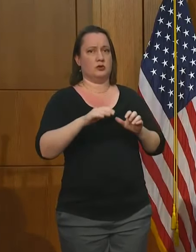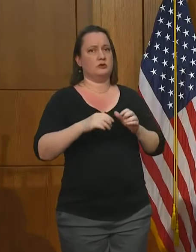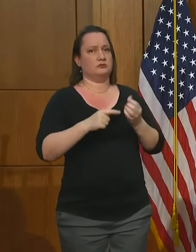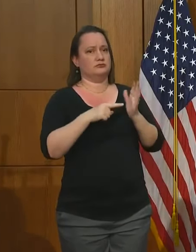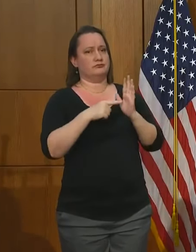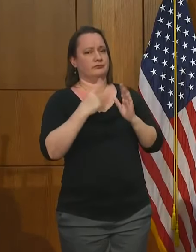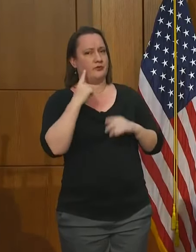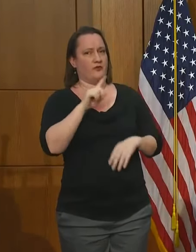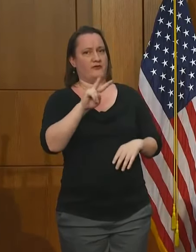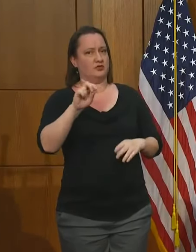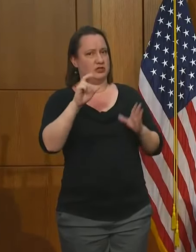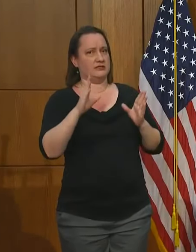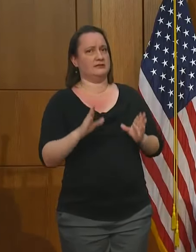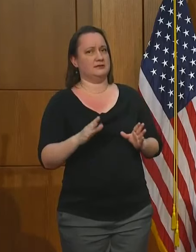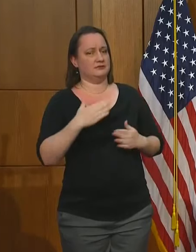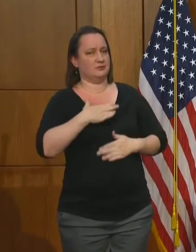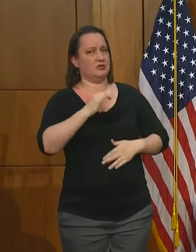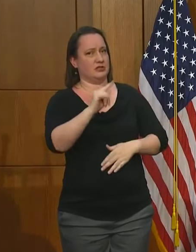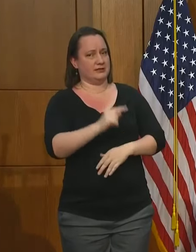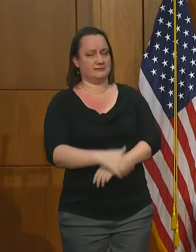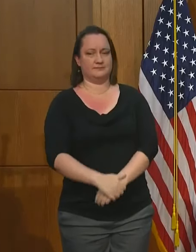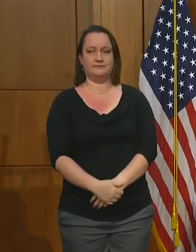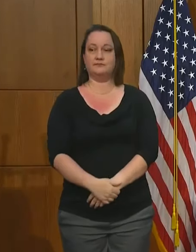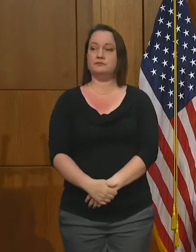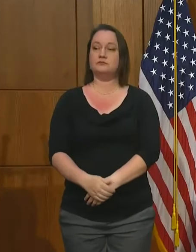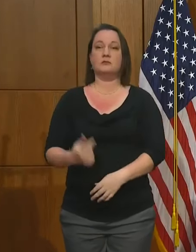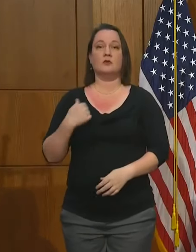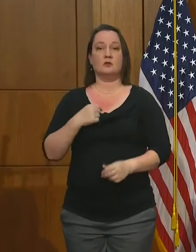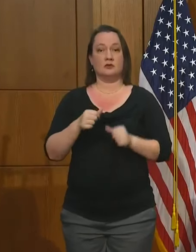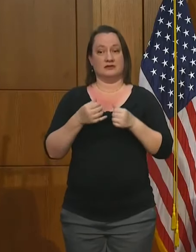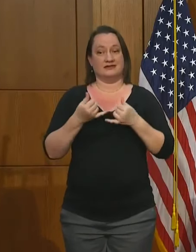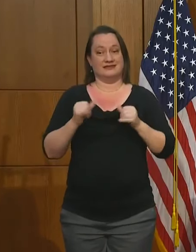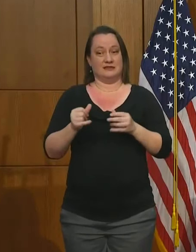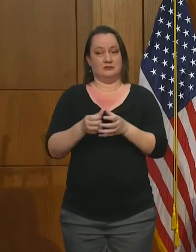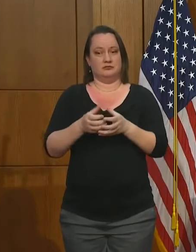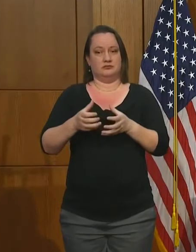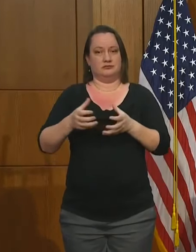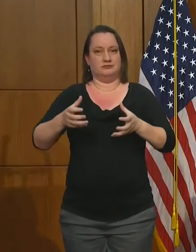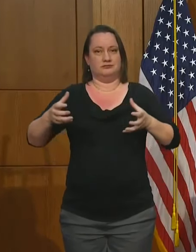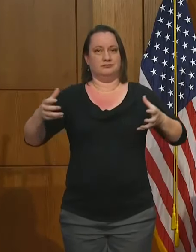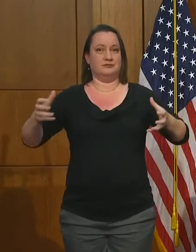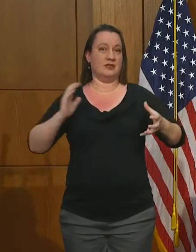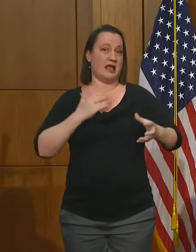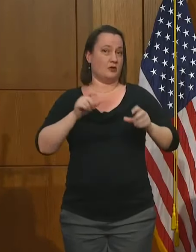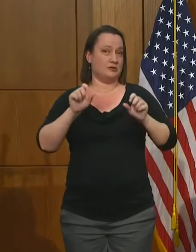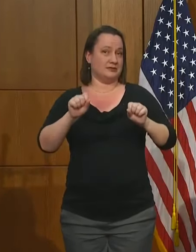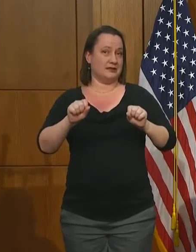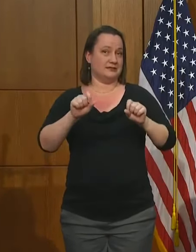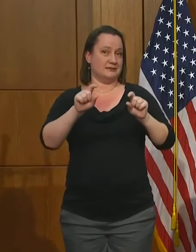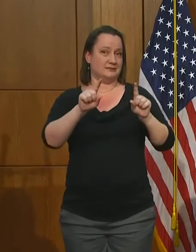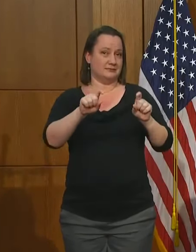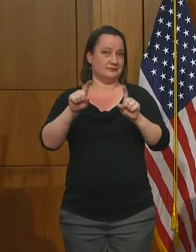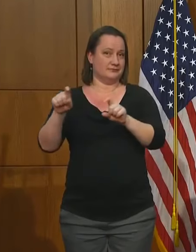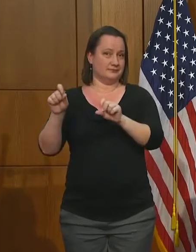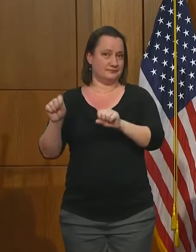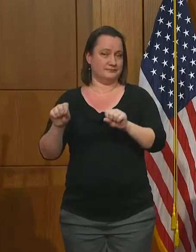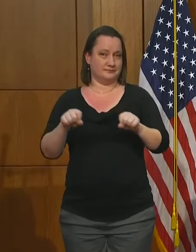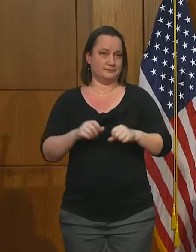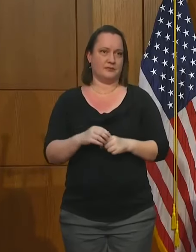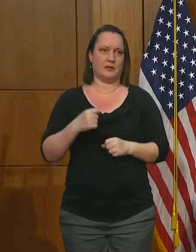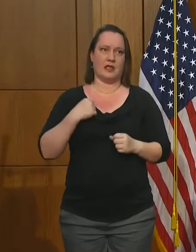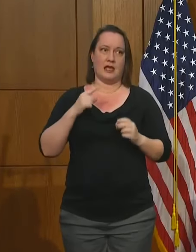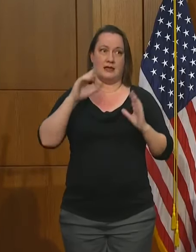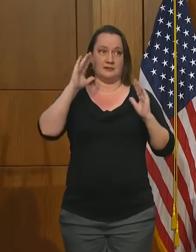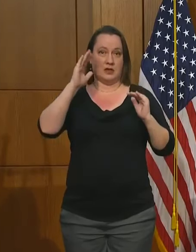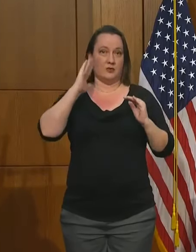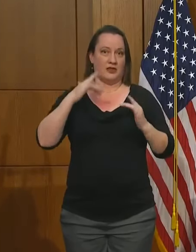it. We continue to increase our testing capacity, as you are seeing, and I expect to have some announcements, some really exciting